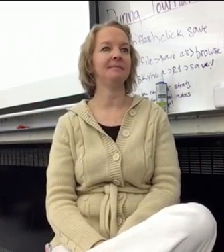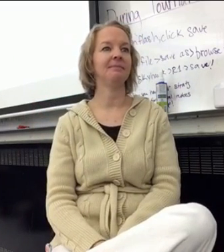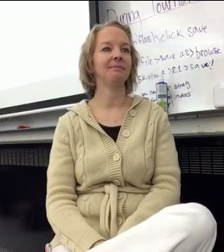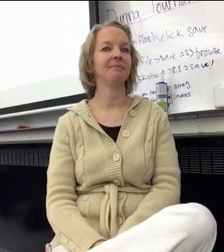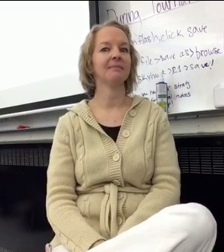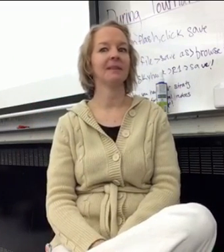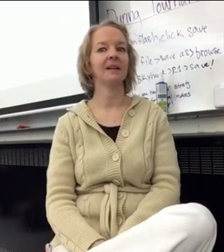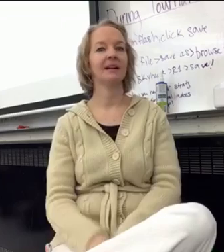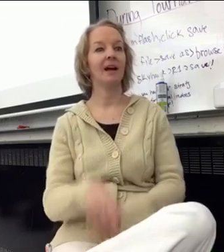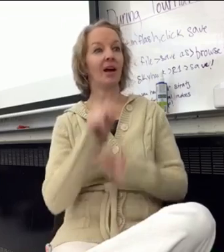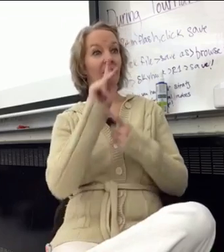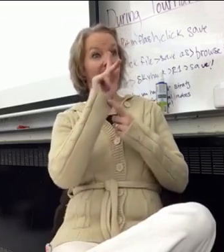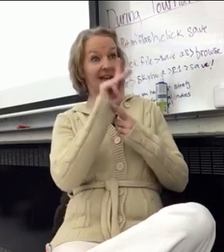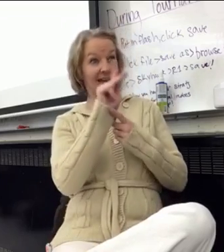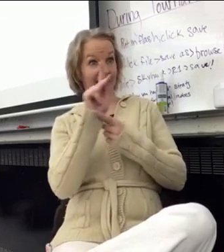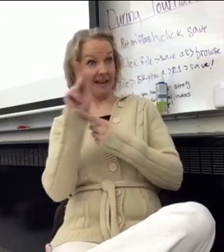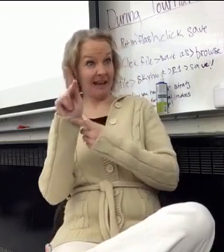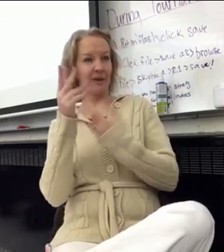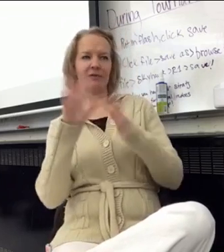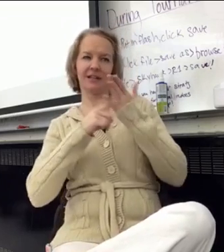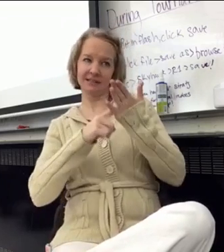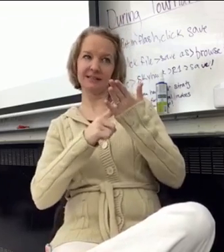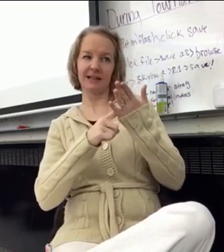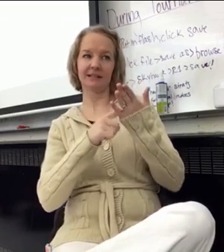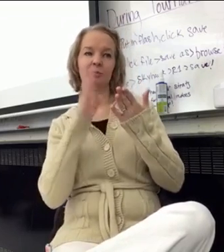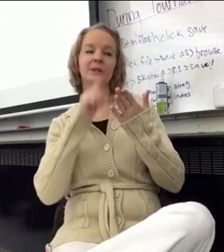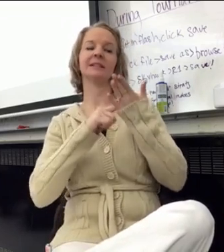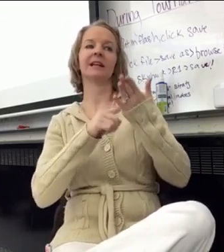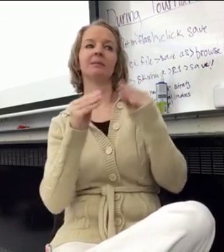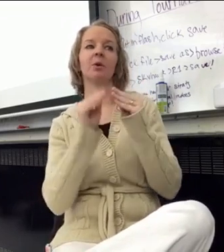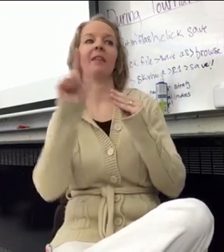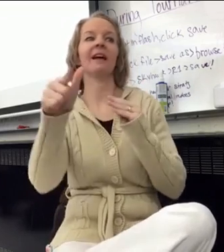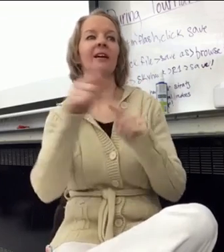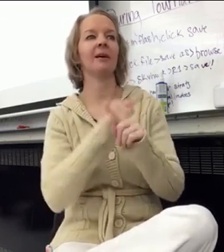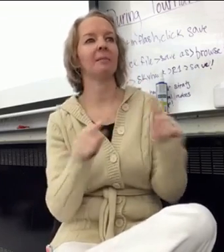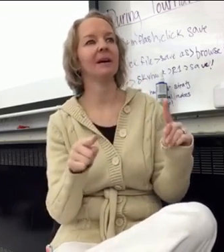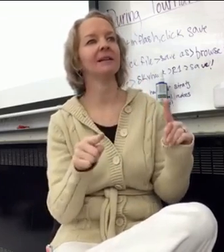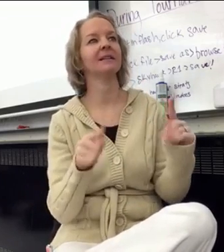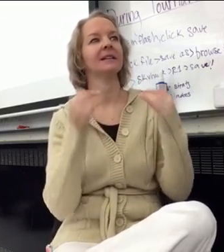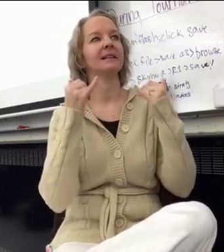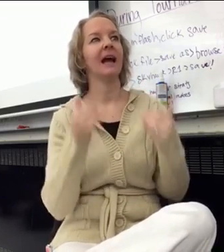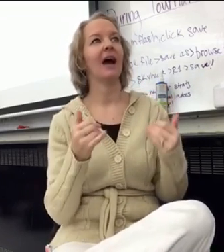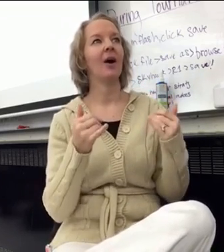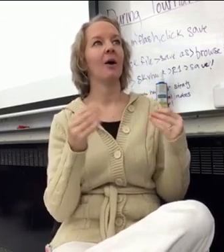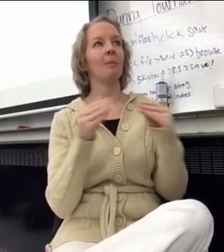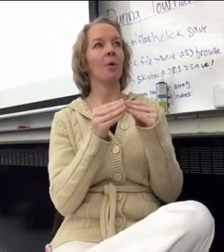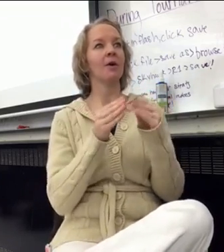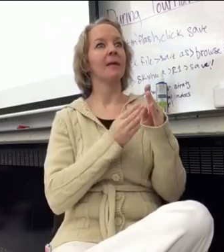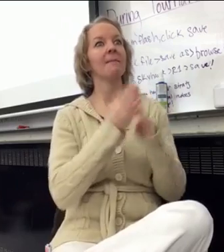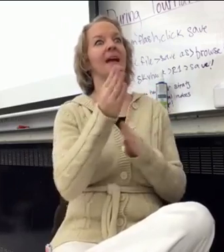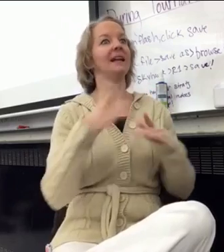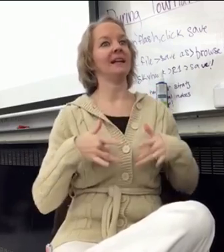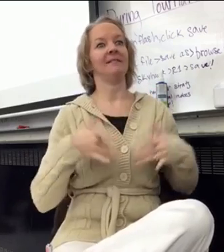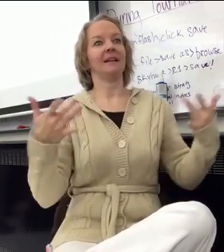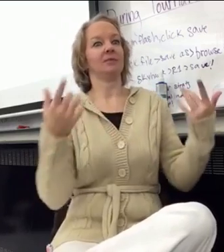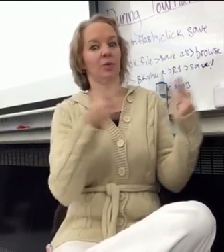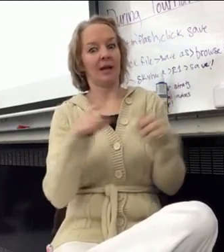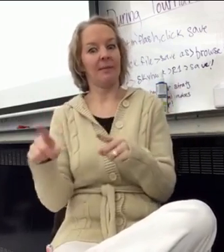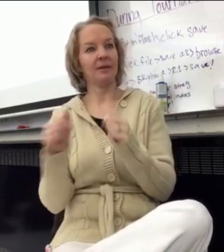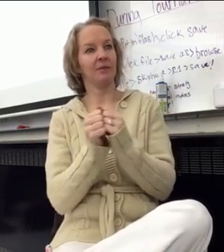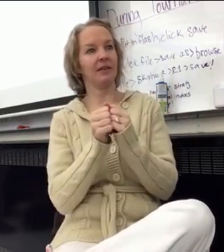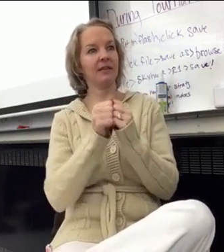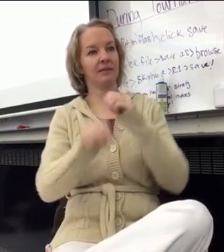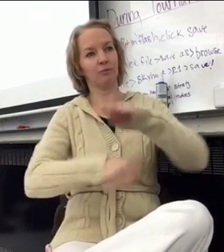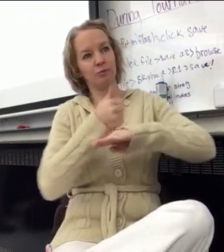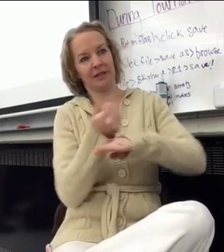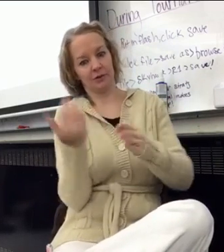Now, the Ku Klux Klan we've already covered, and we'll cover it again later, but now we're going to get into kind of like the major events of Reconstruction. So